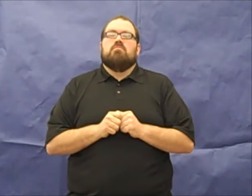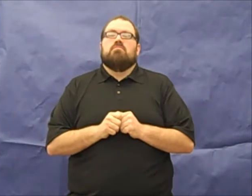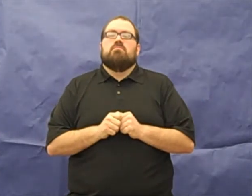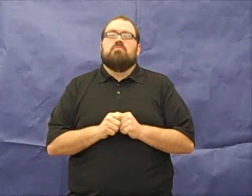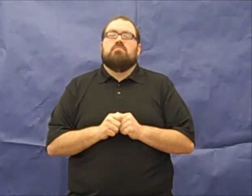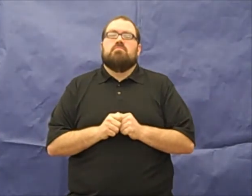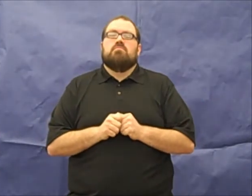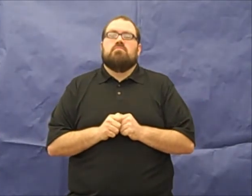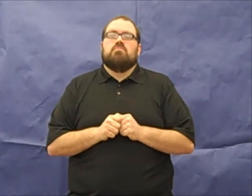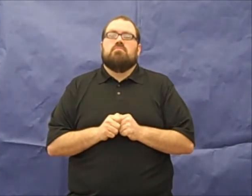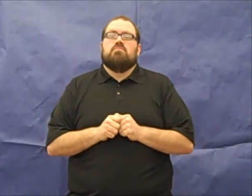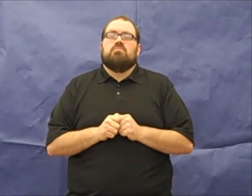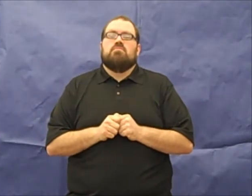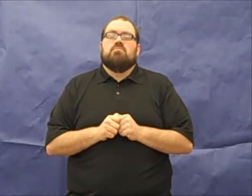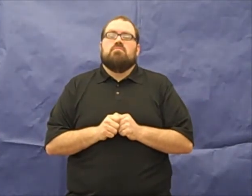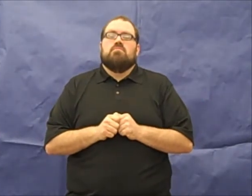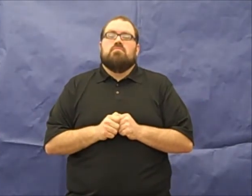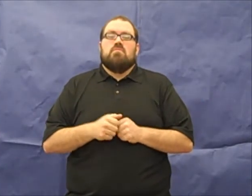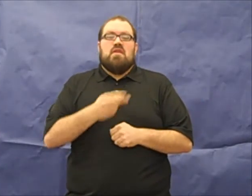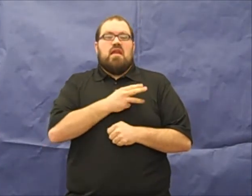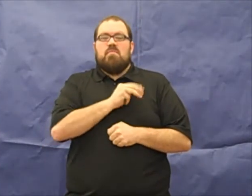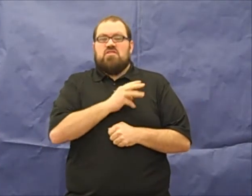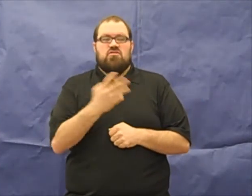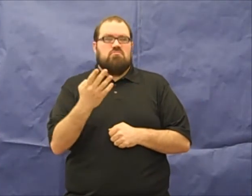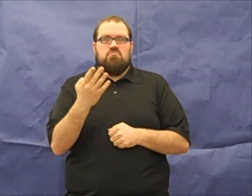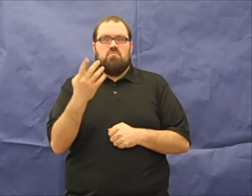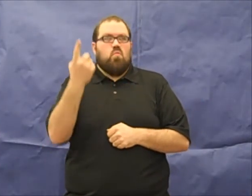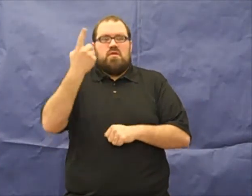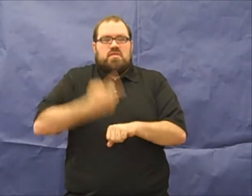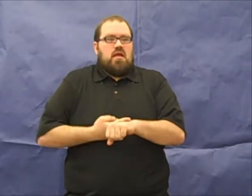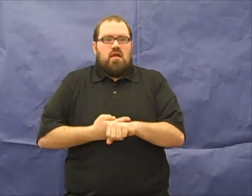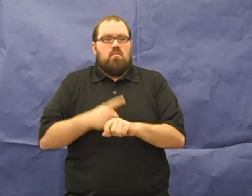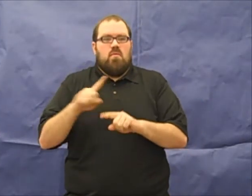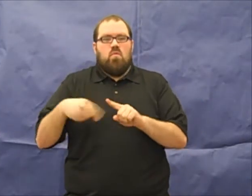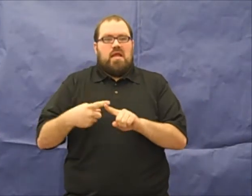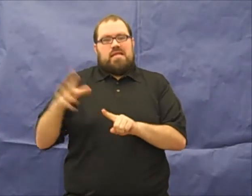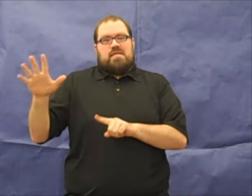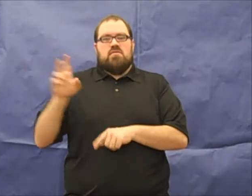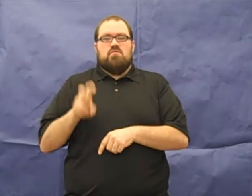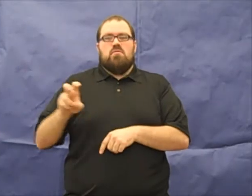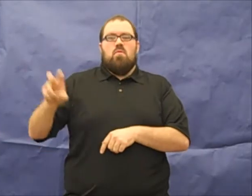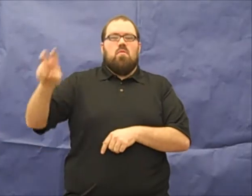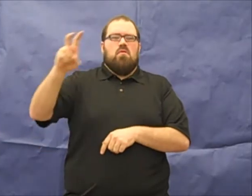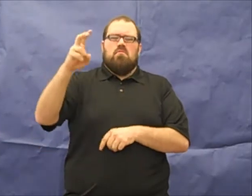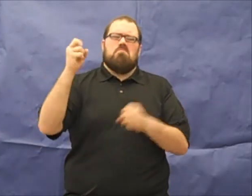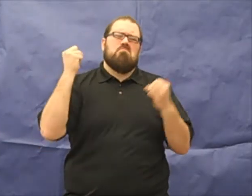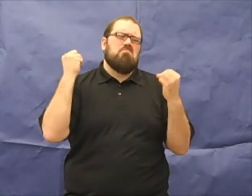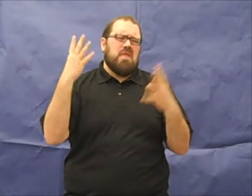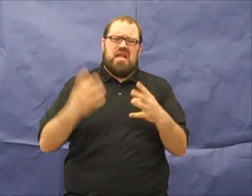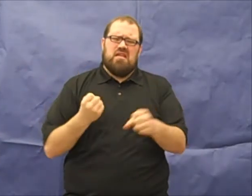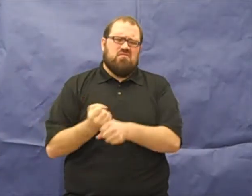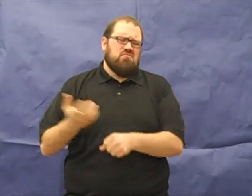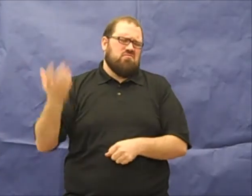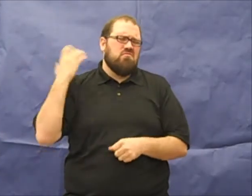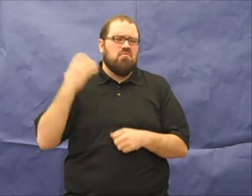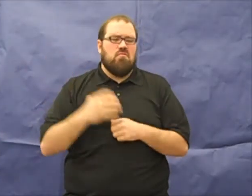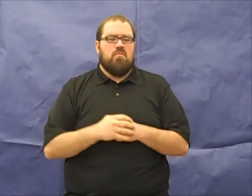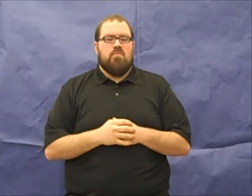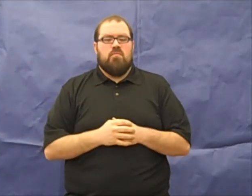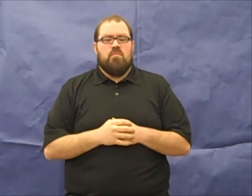As far as I know, Hamish has only been here once, when he was on his victory tour decades ago. But he must have a remarkable